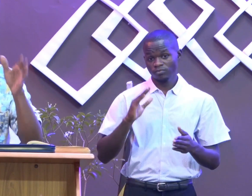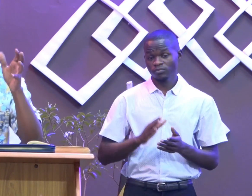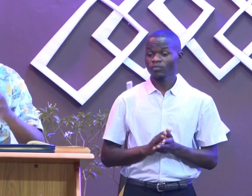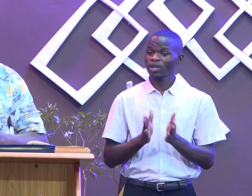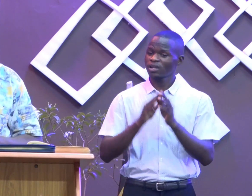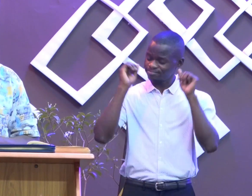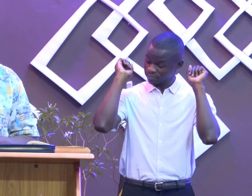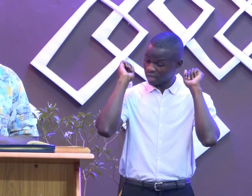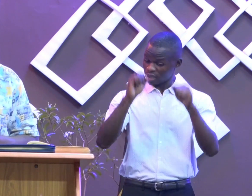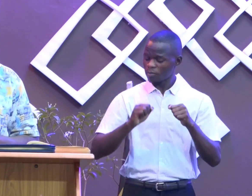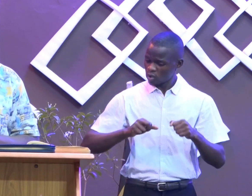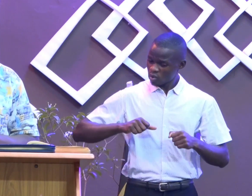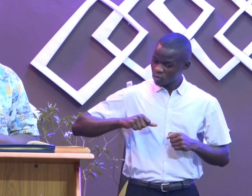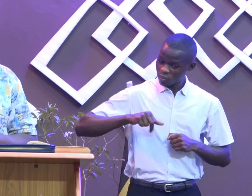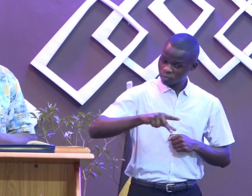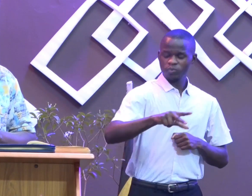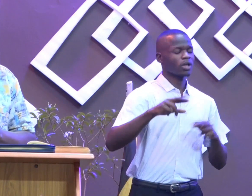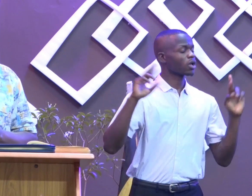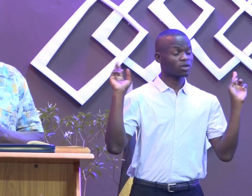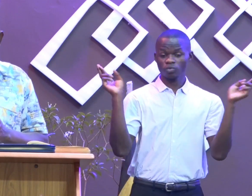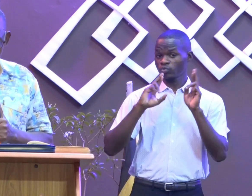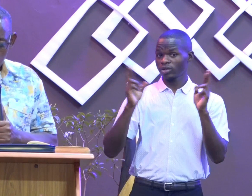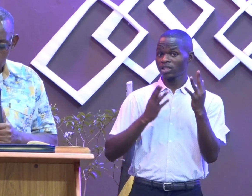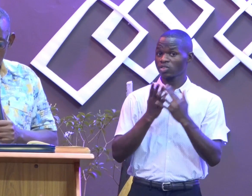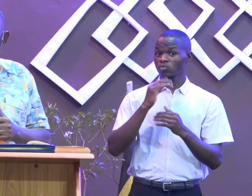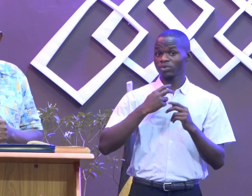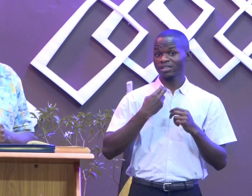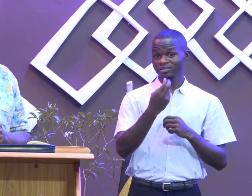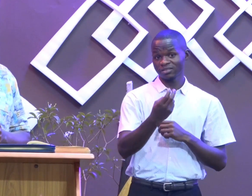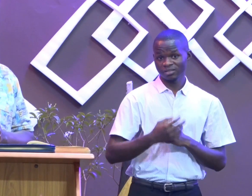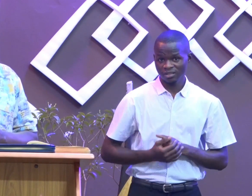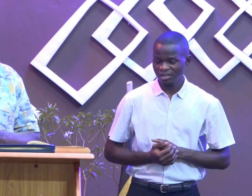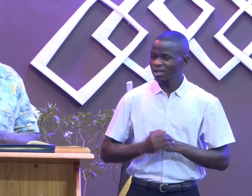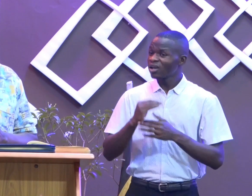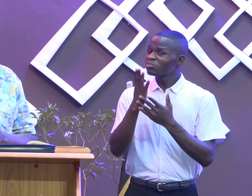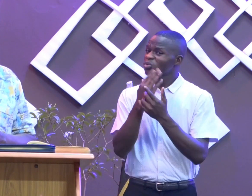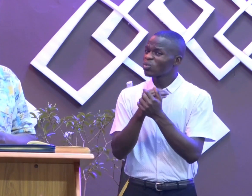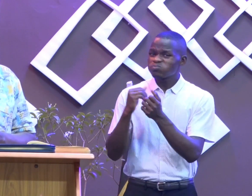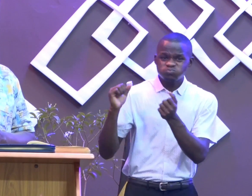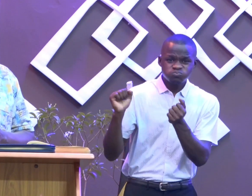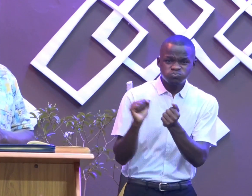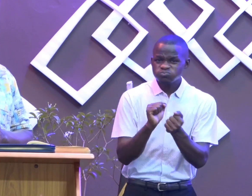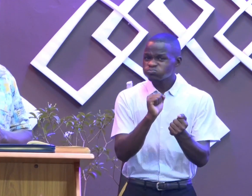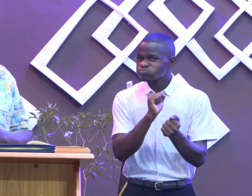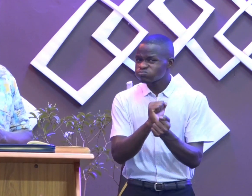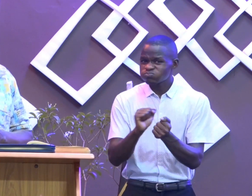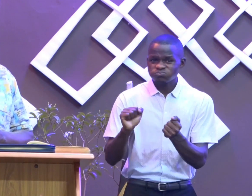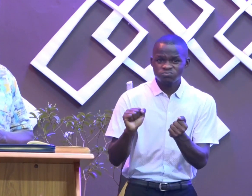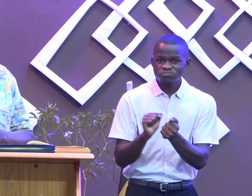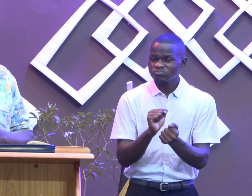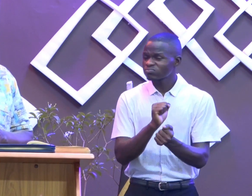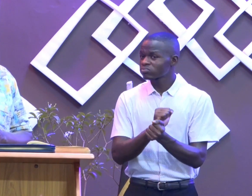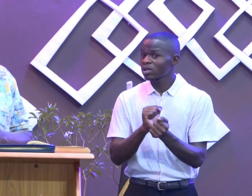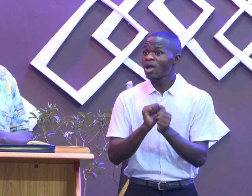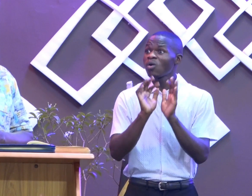Tusobole okutambula nga tuli beetegefu olw'olugendo. To walk prepared for the journey. Kubanga okuvunda kuno kikugwanira